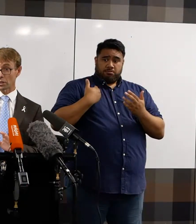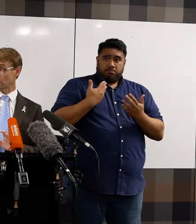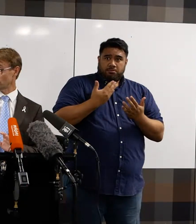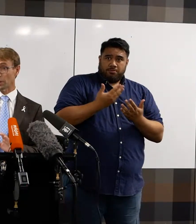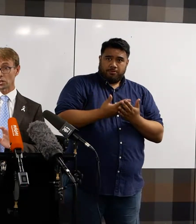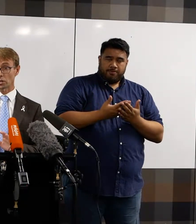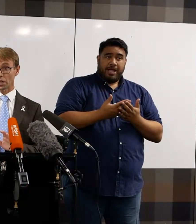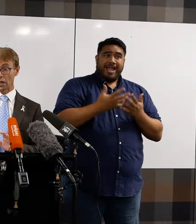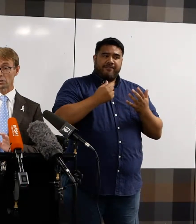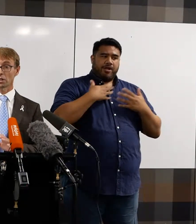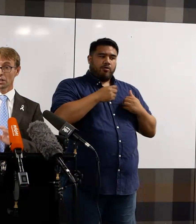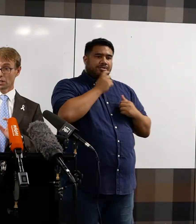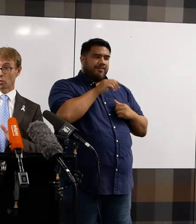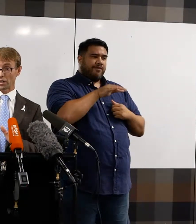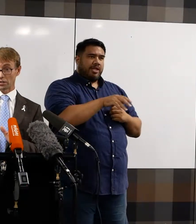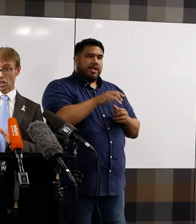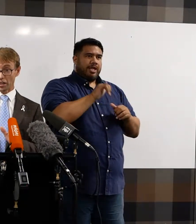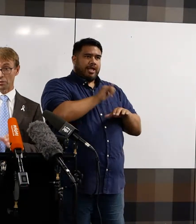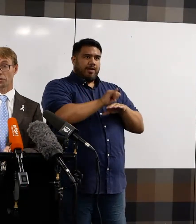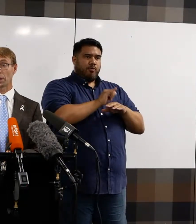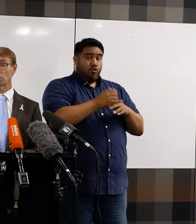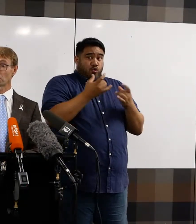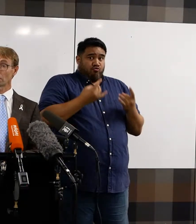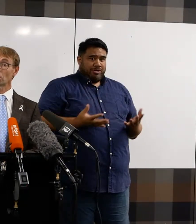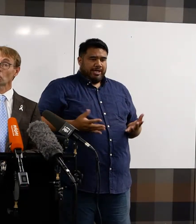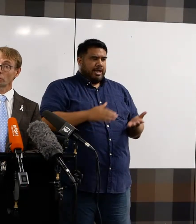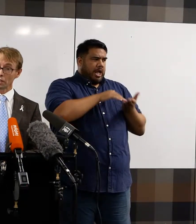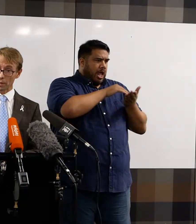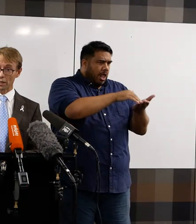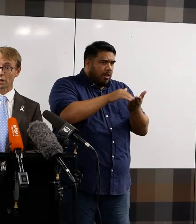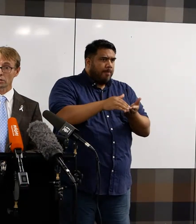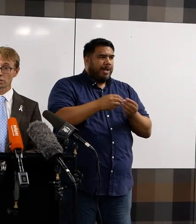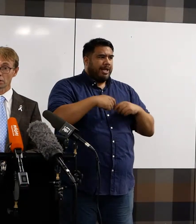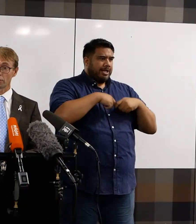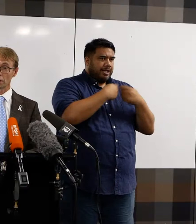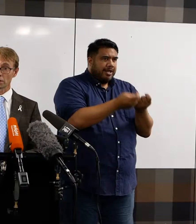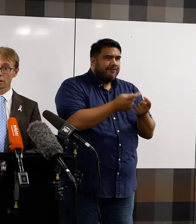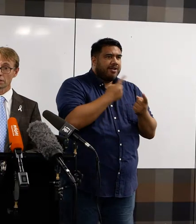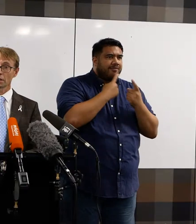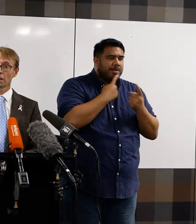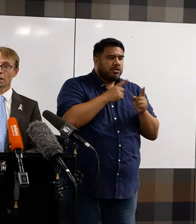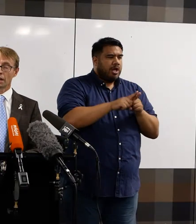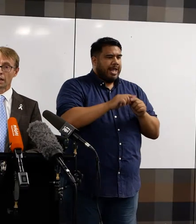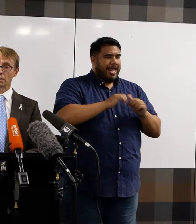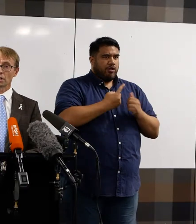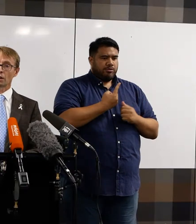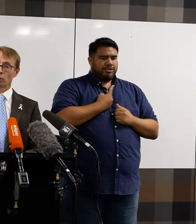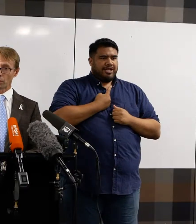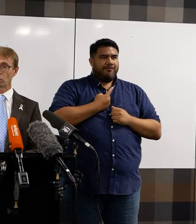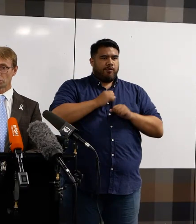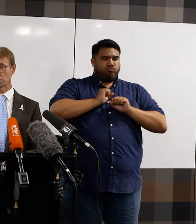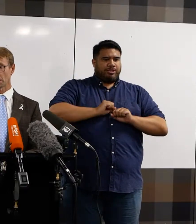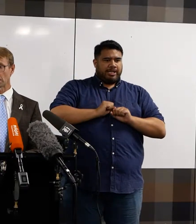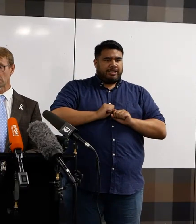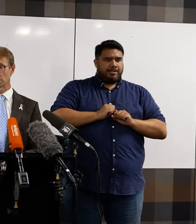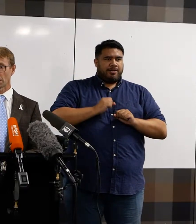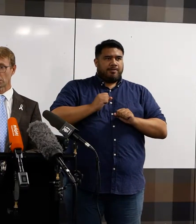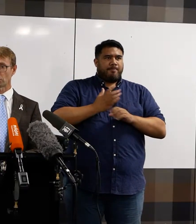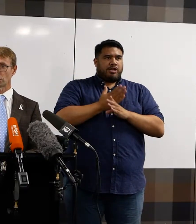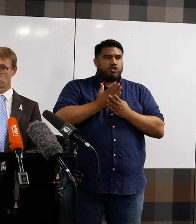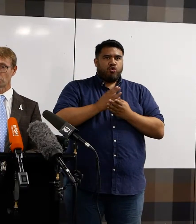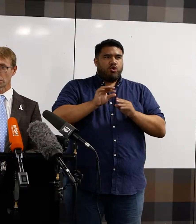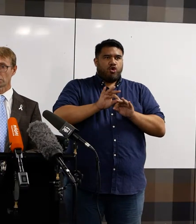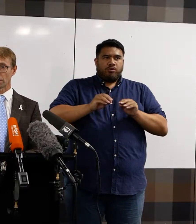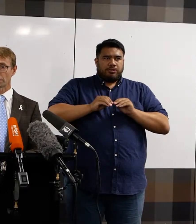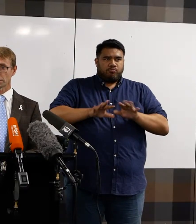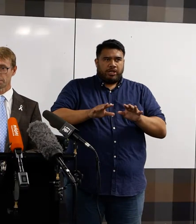given direct information and quite clear information, including about how to self-isolate and what precautions they need to take